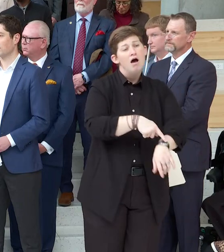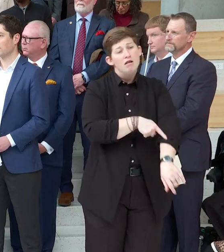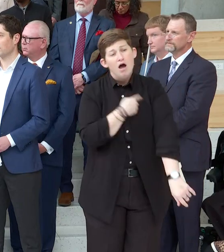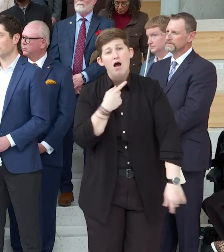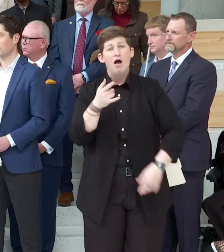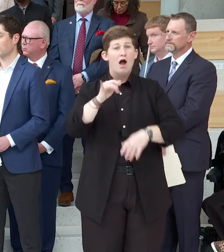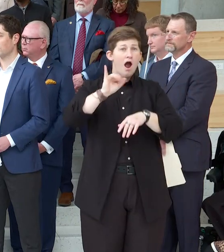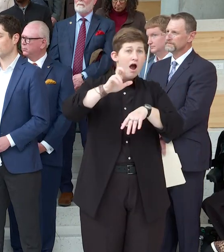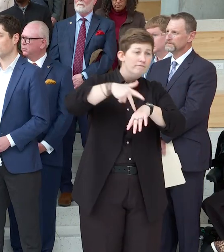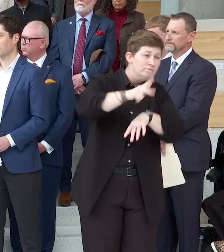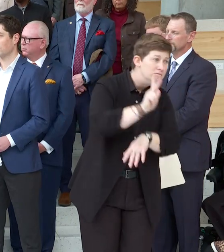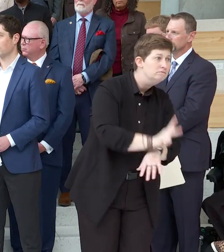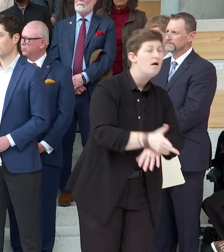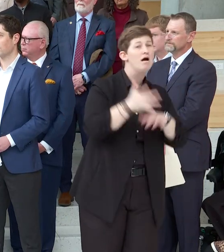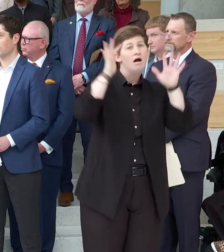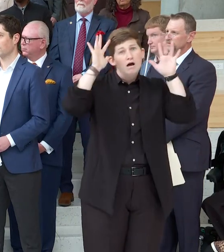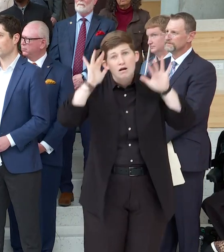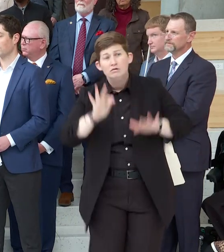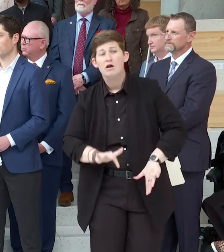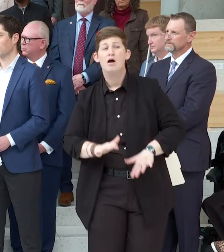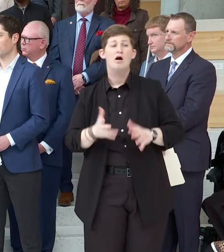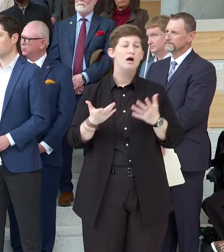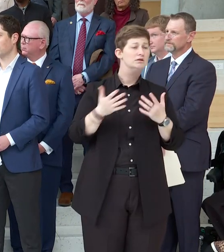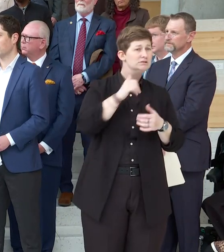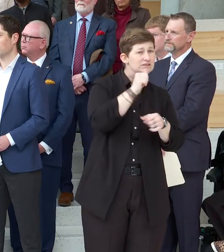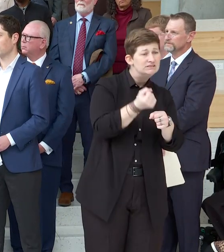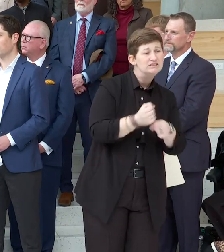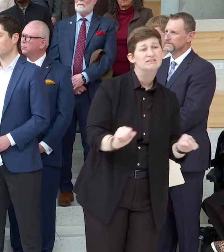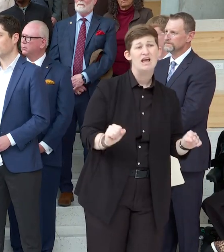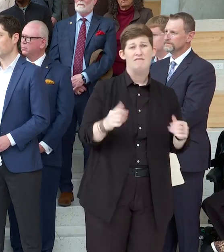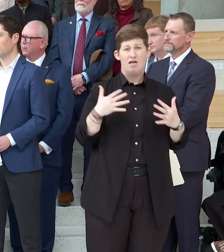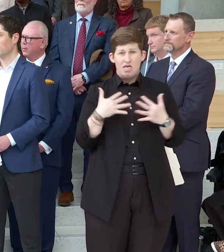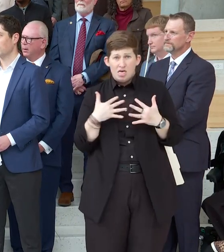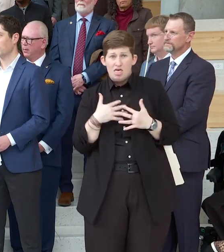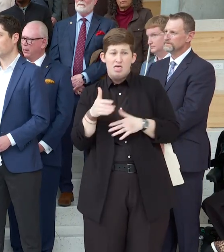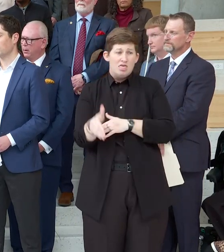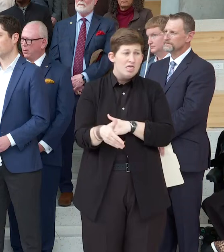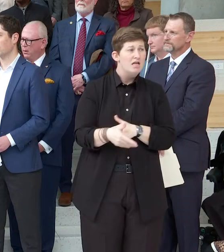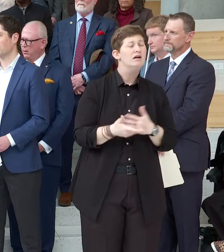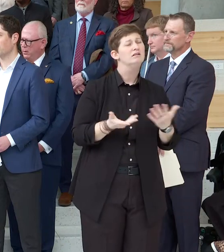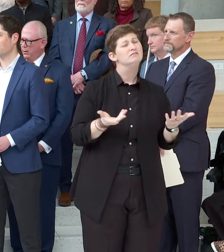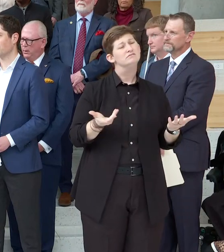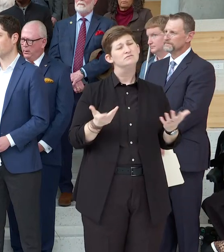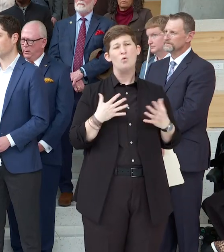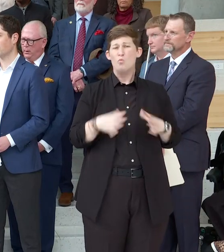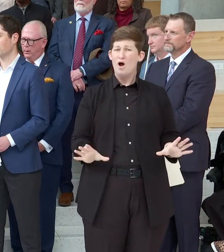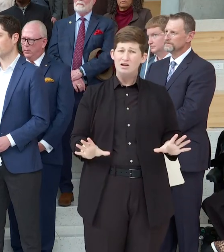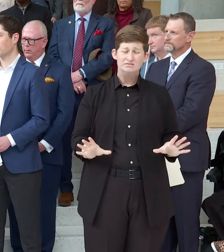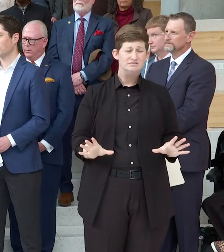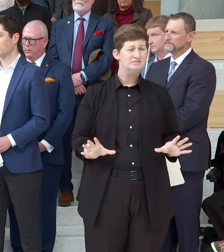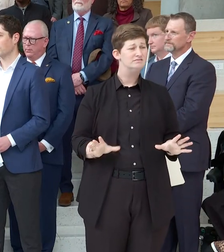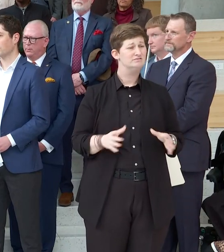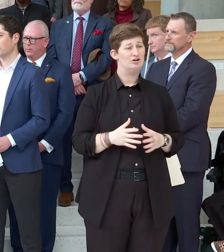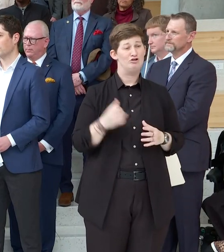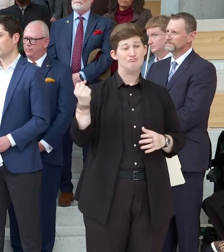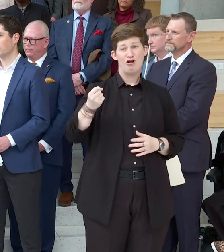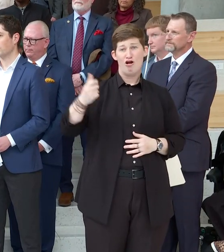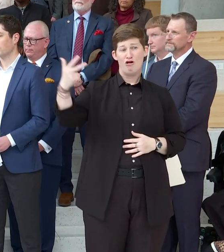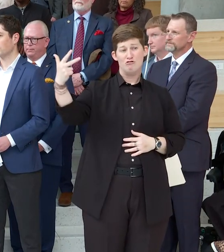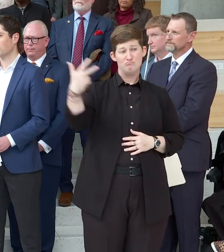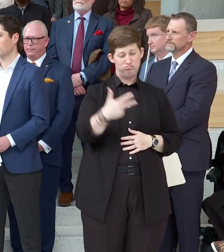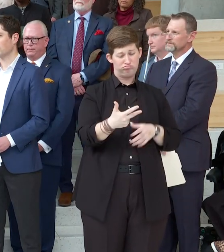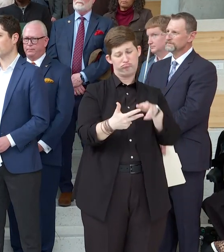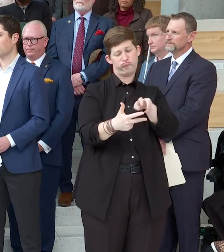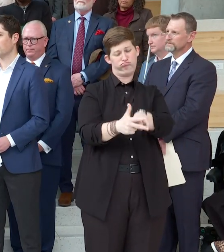climb snowbanks and be in an unsafe environment sometimes. They want to be safe. They want their